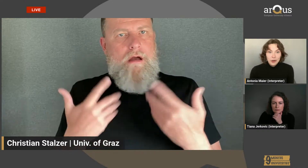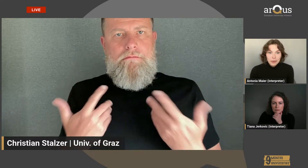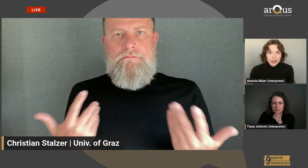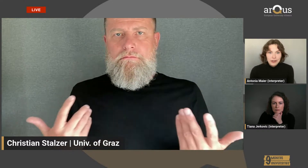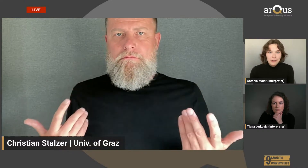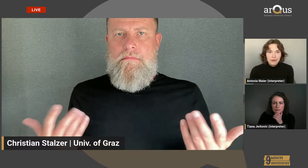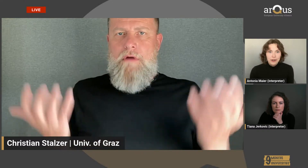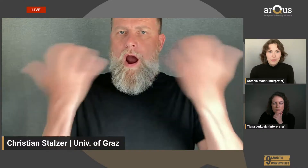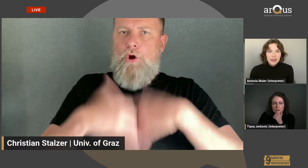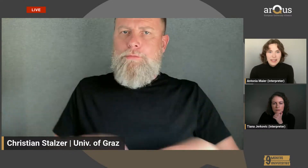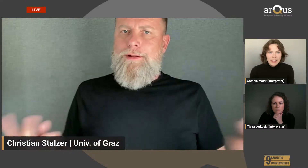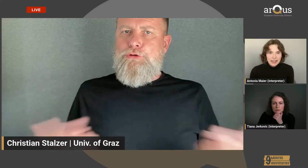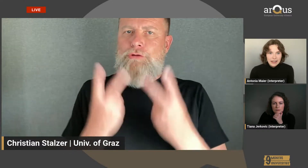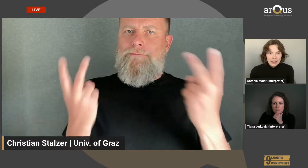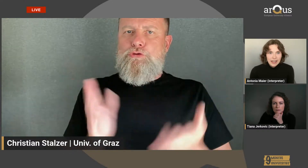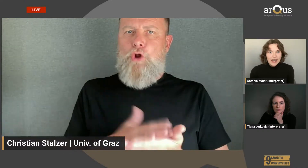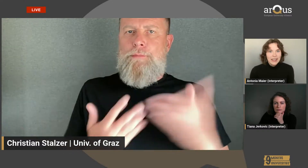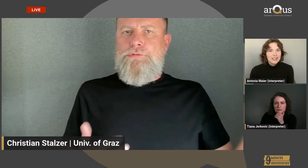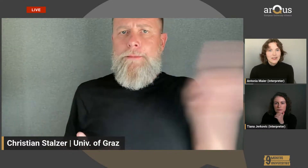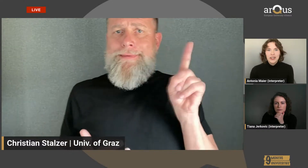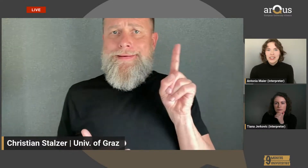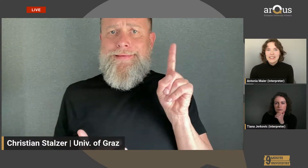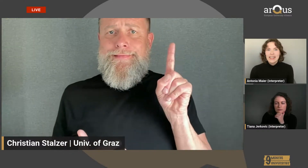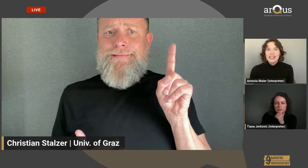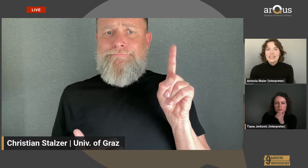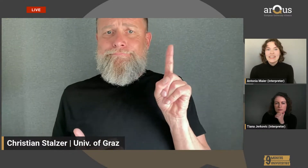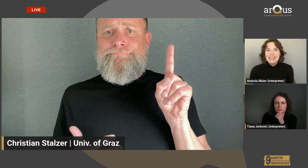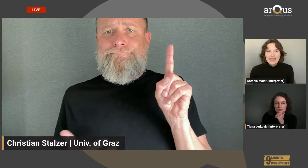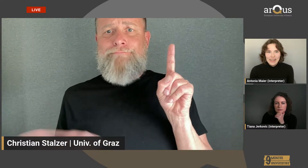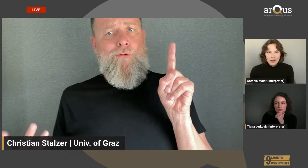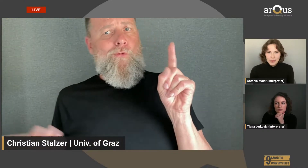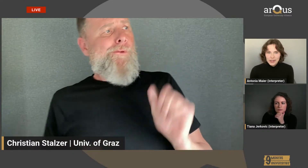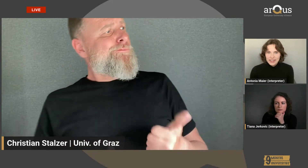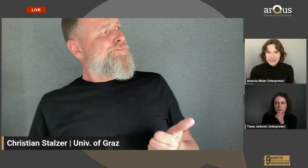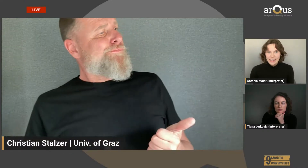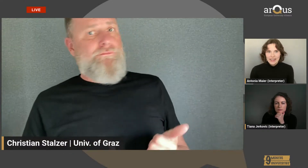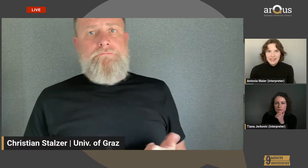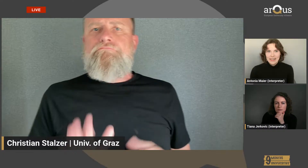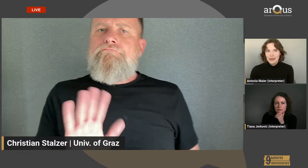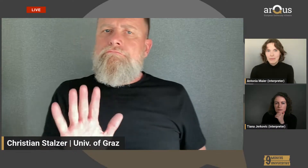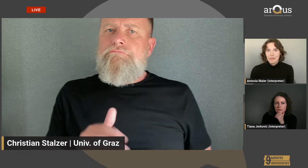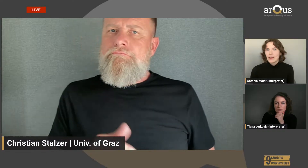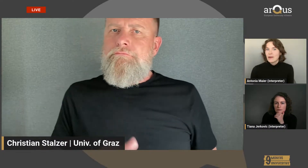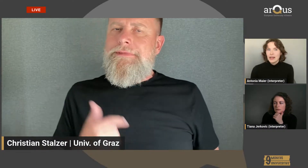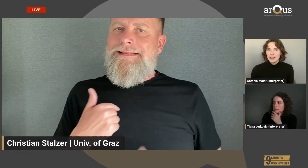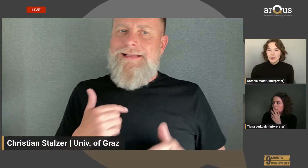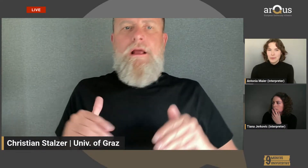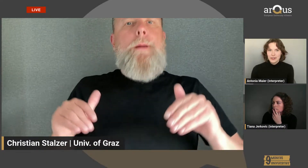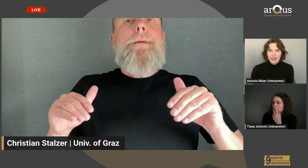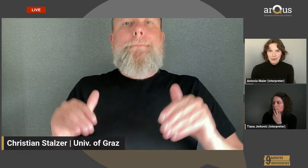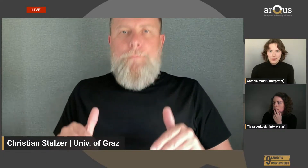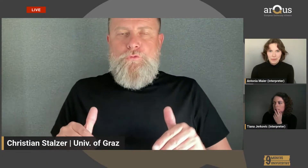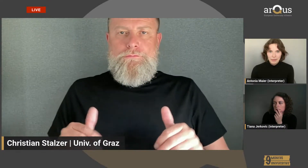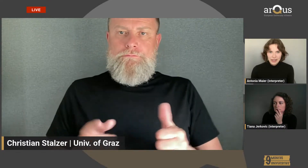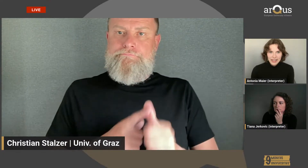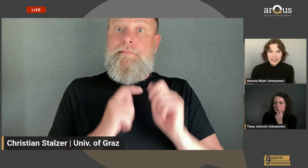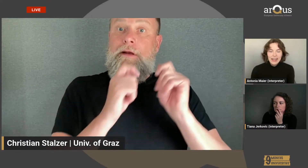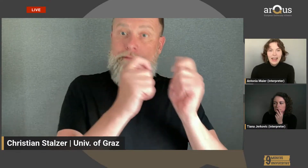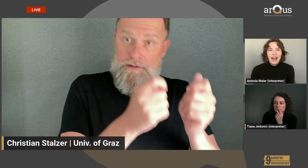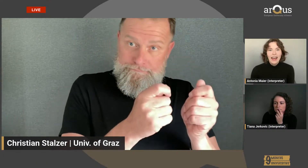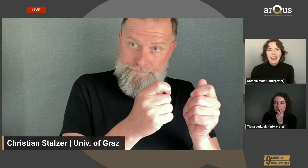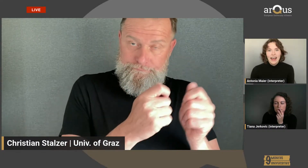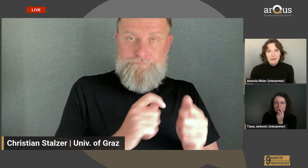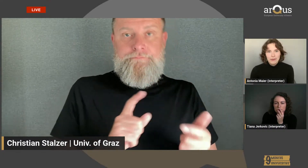an interpreter for a meeting, it's not just as easy that I book it and an interpreter comes to my